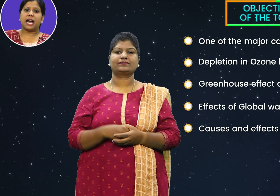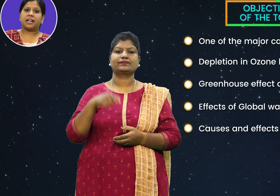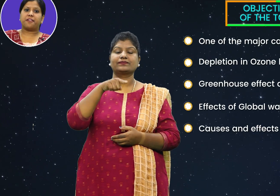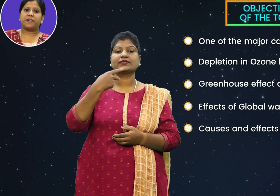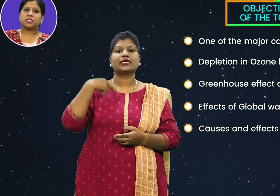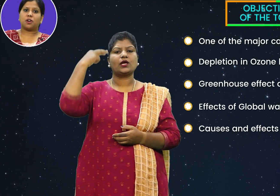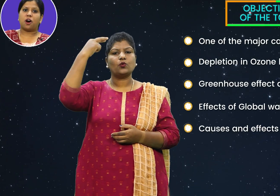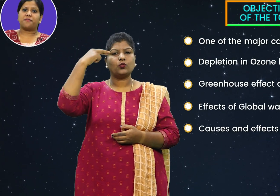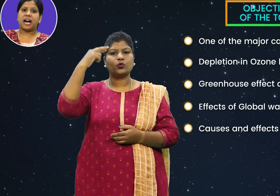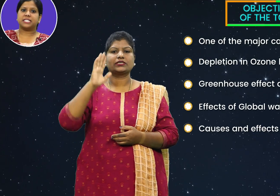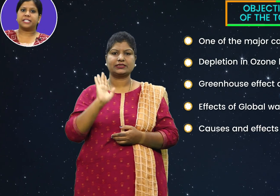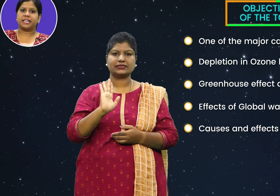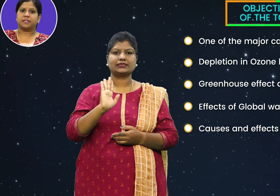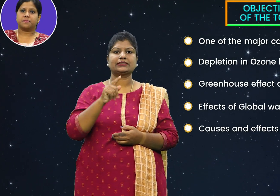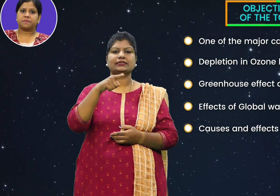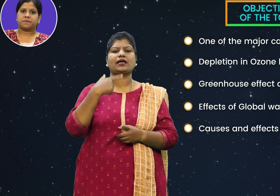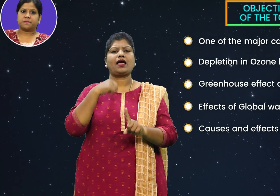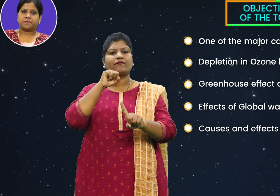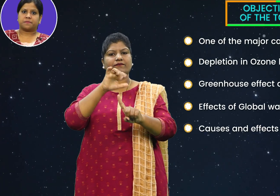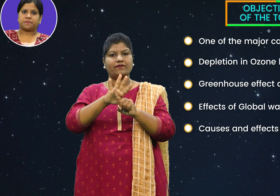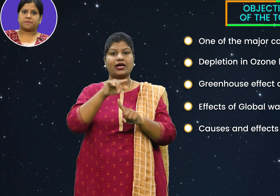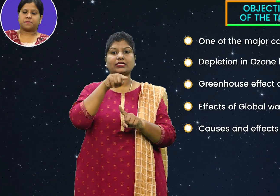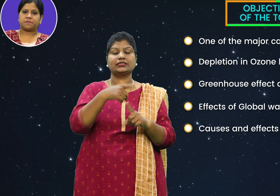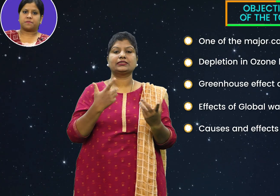causes and effects of acid rain.